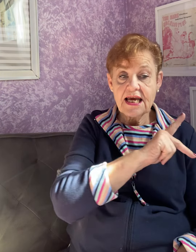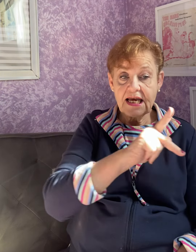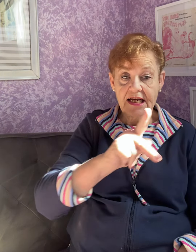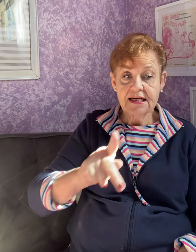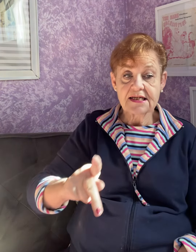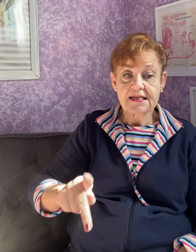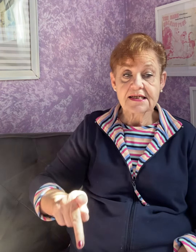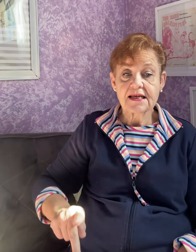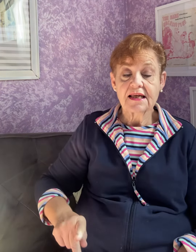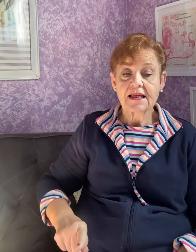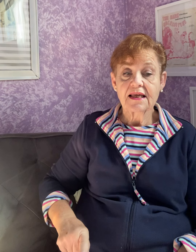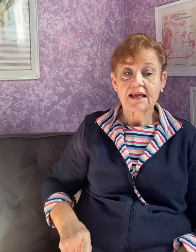Kings.